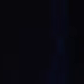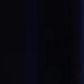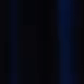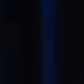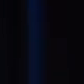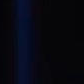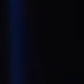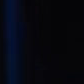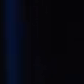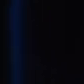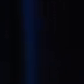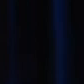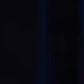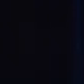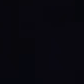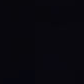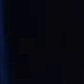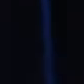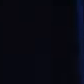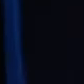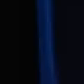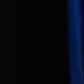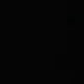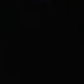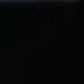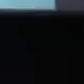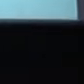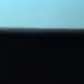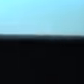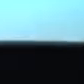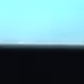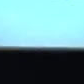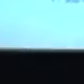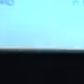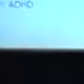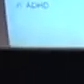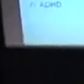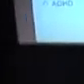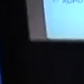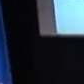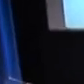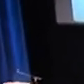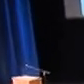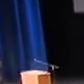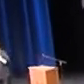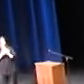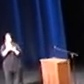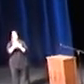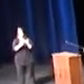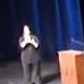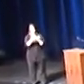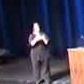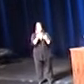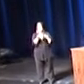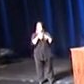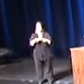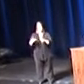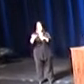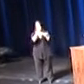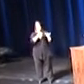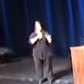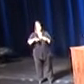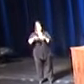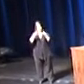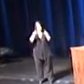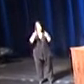hear it. I've noticed a lot of our current education, the way they process stuff is standardized tests.